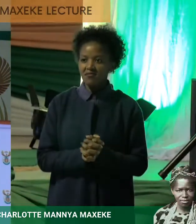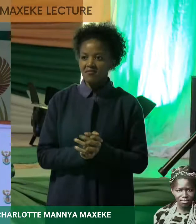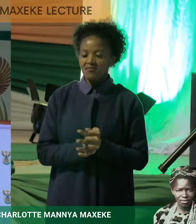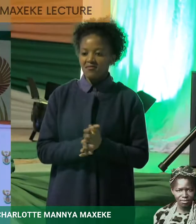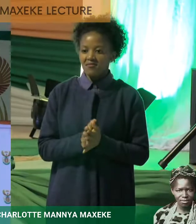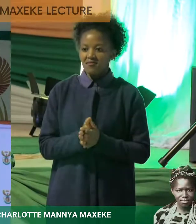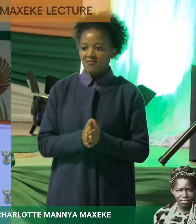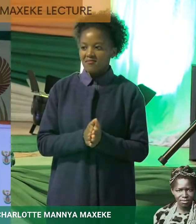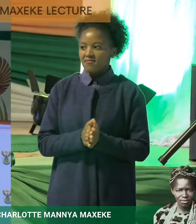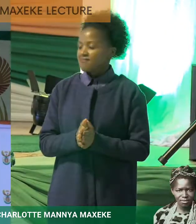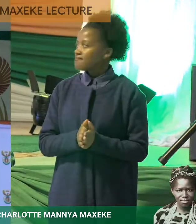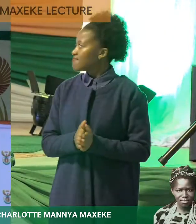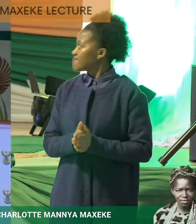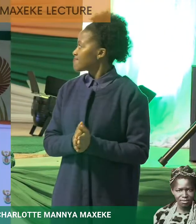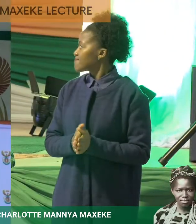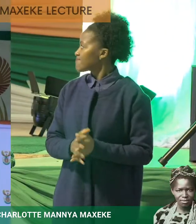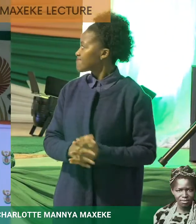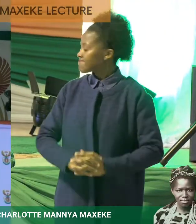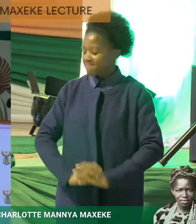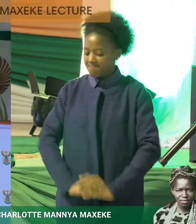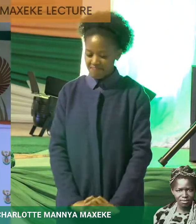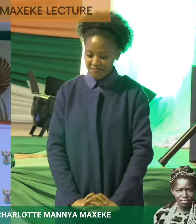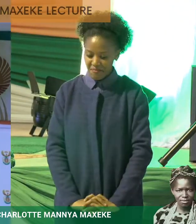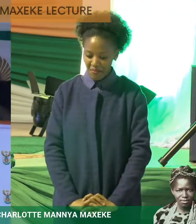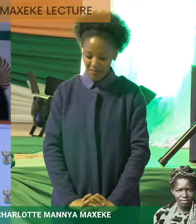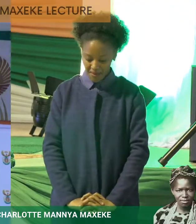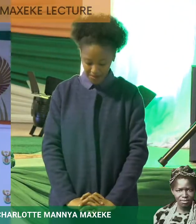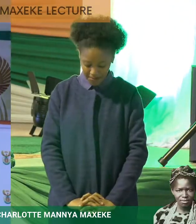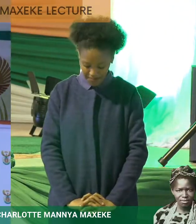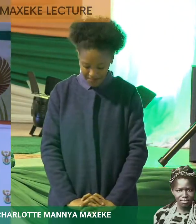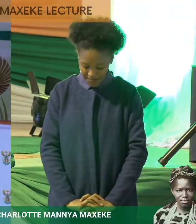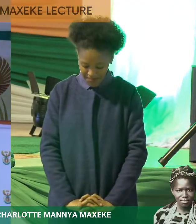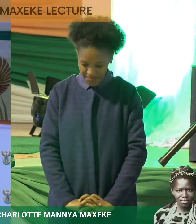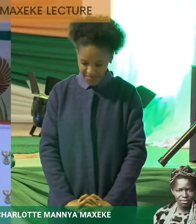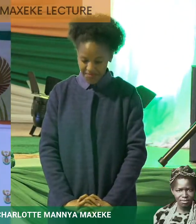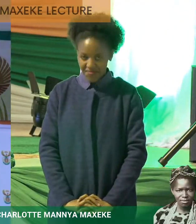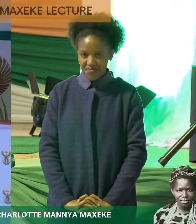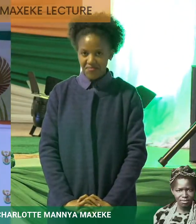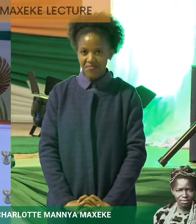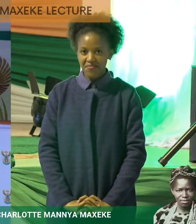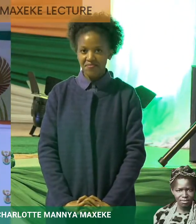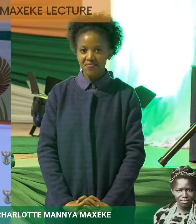Yeah, I'm gonna. Let me help you. Okay. Oh, sorry.